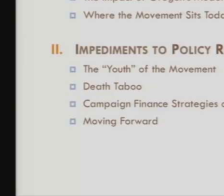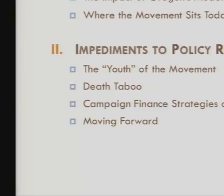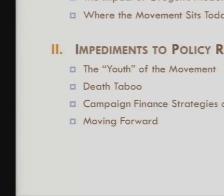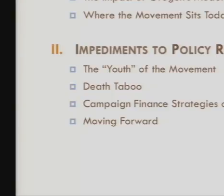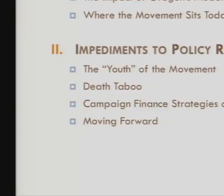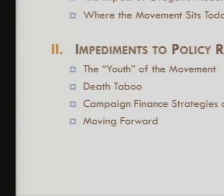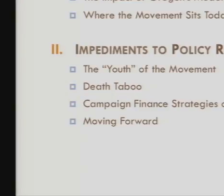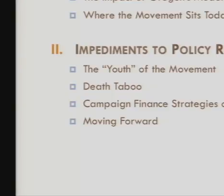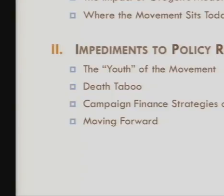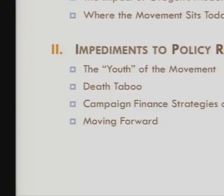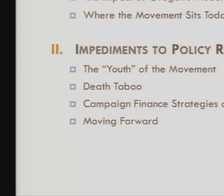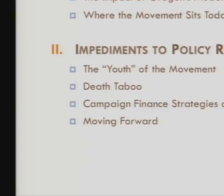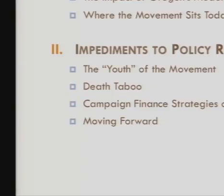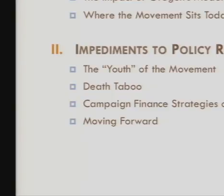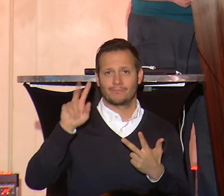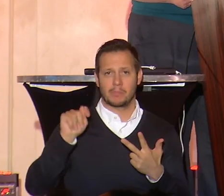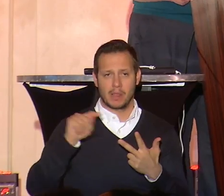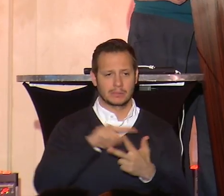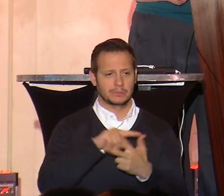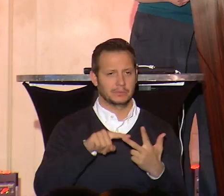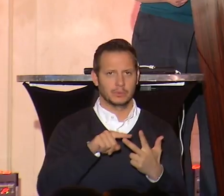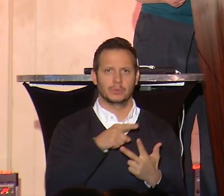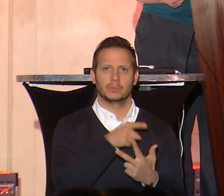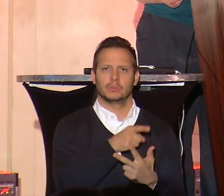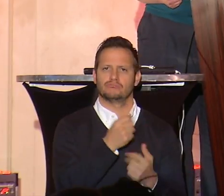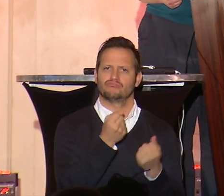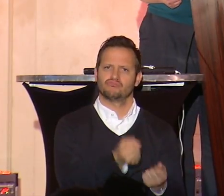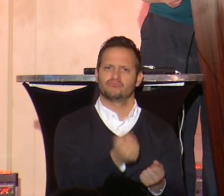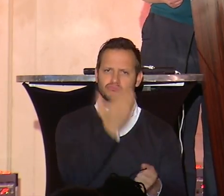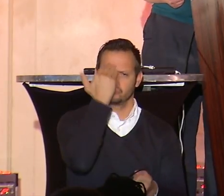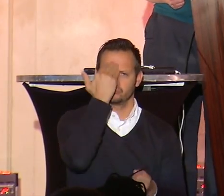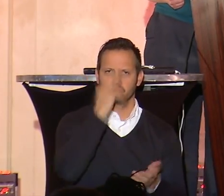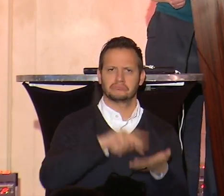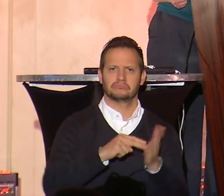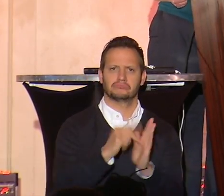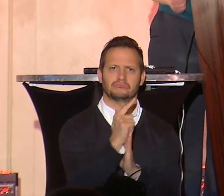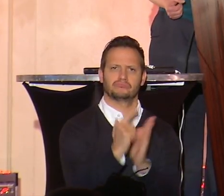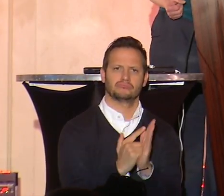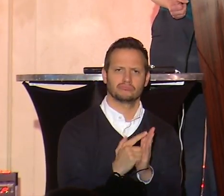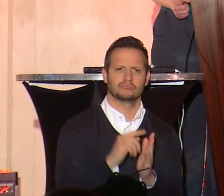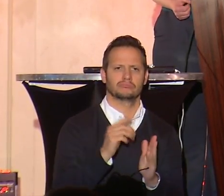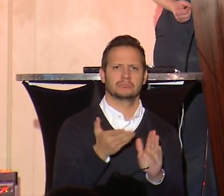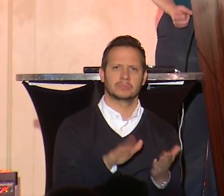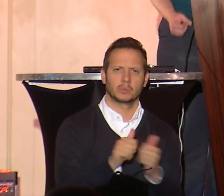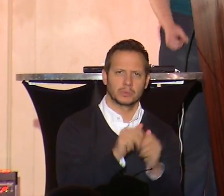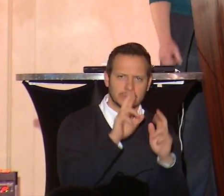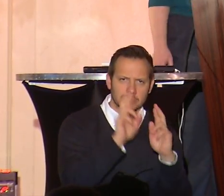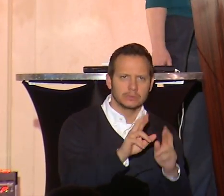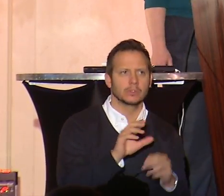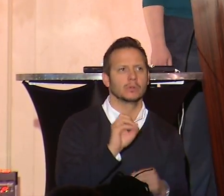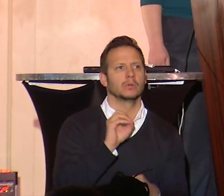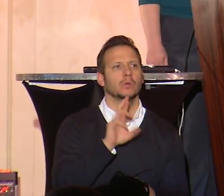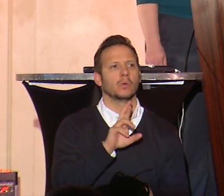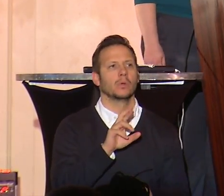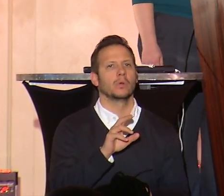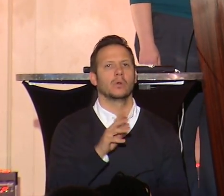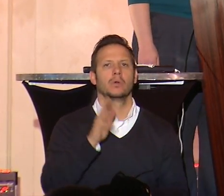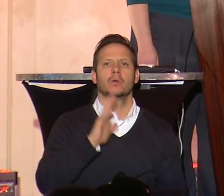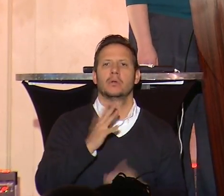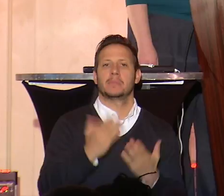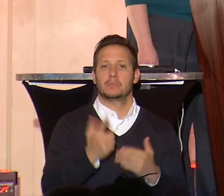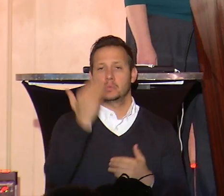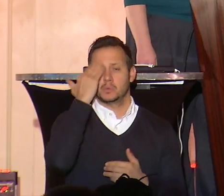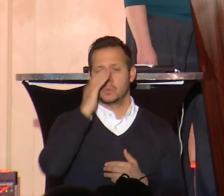or Vermont, they may have a strong knowledge of what the law is, or for those folks who have ties to the old Hemlock